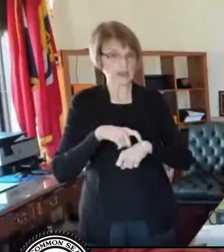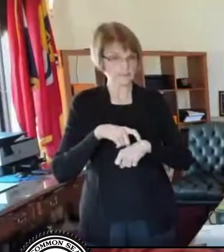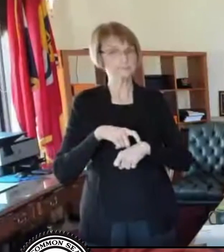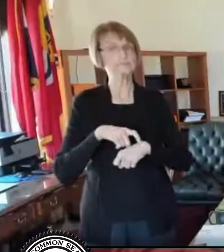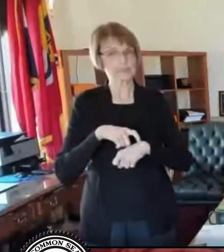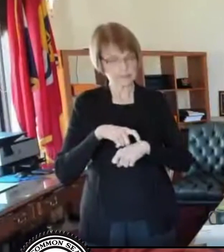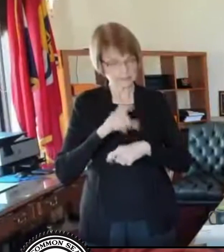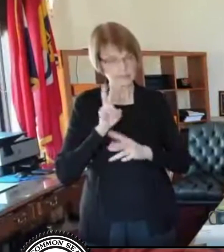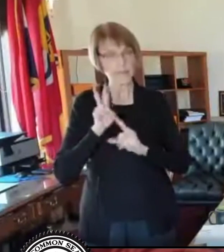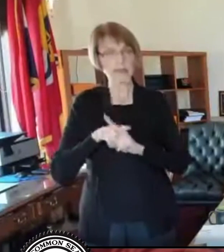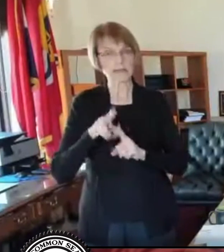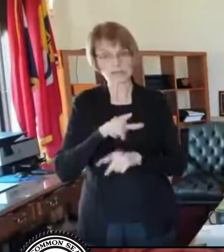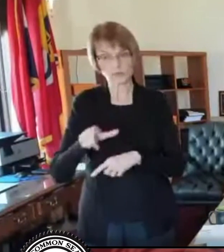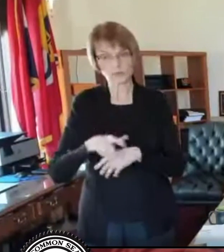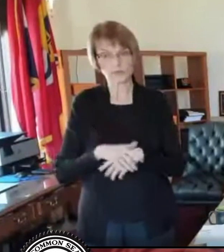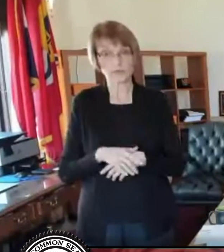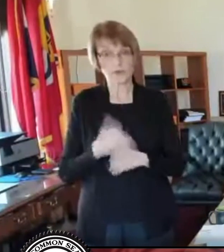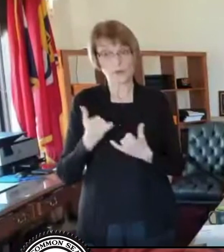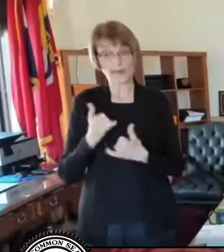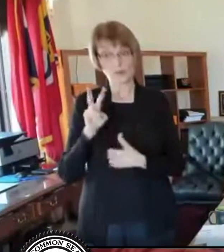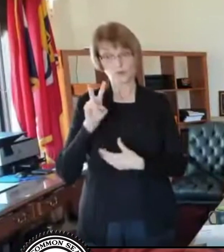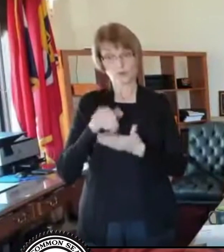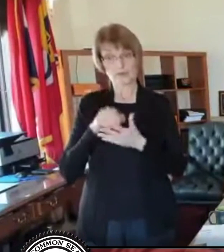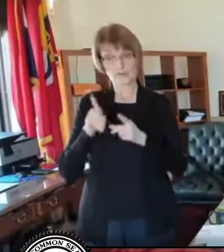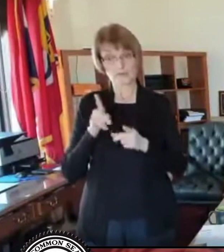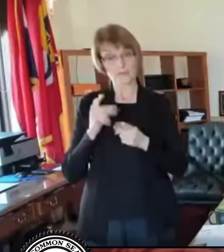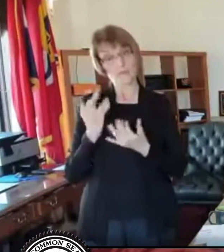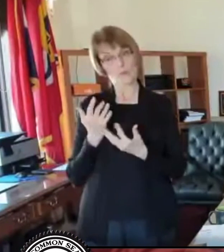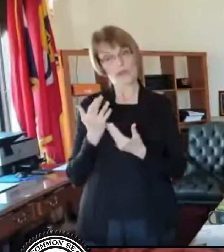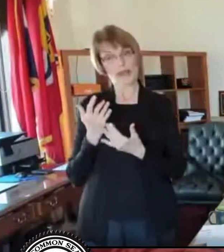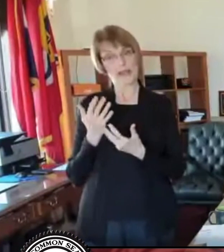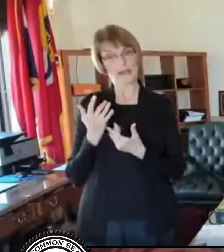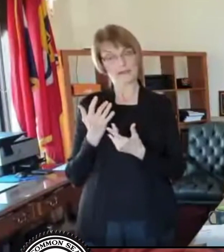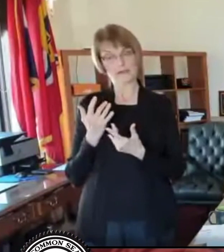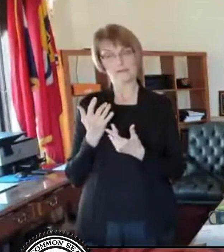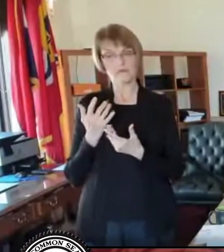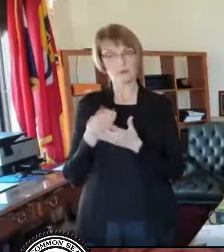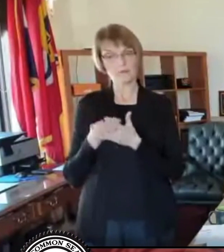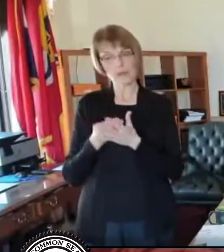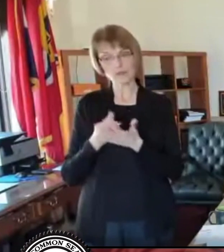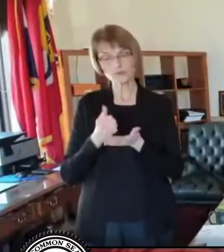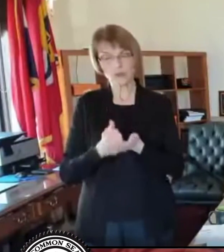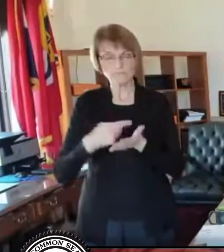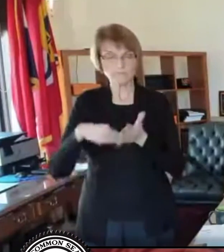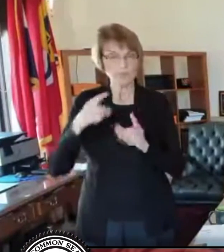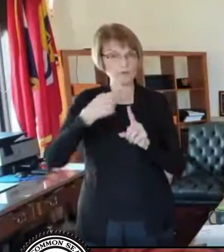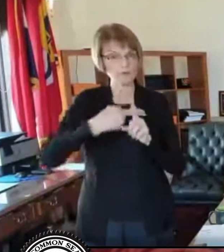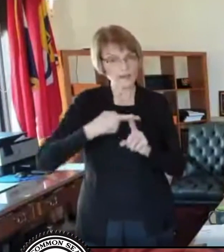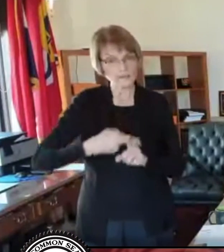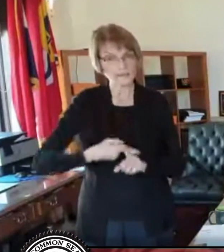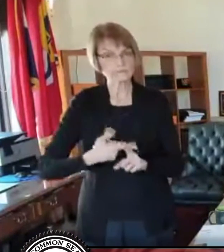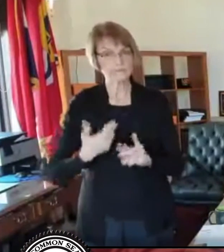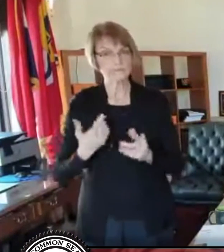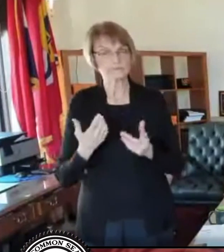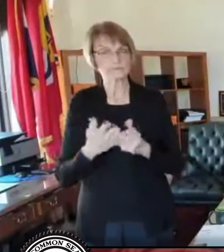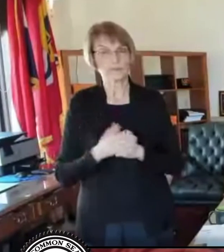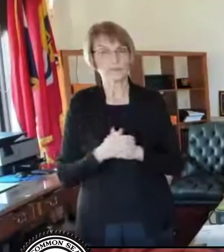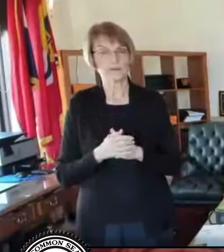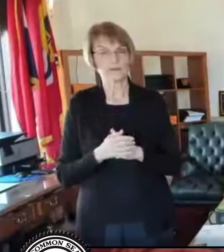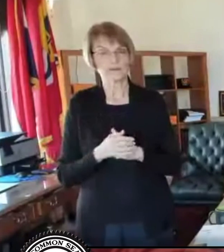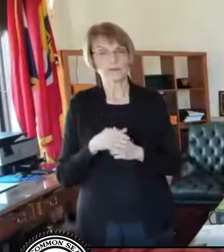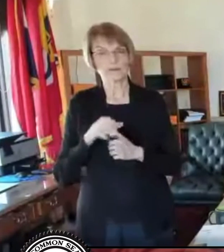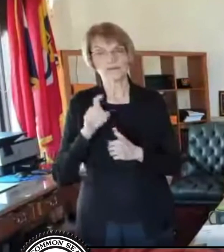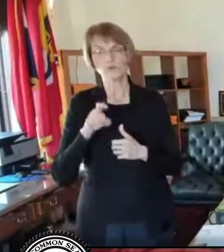people on the waiting list for rental assistance. You know, you need your